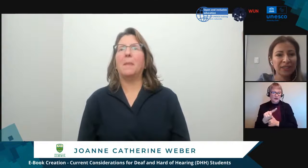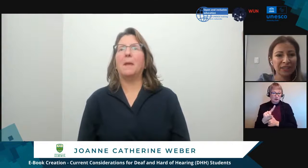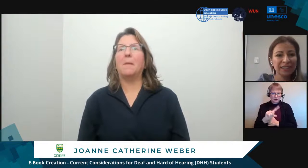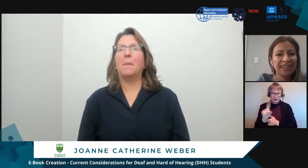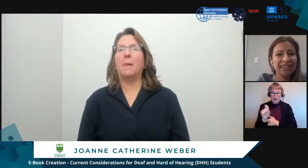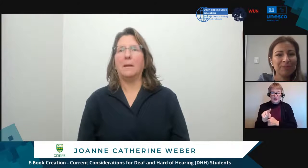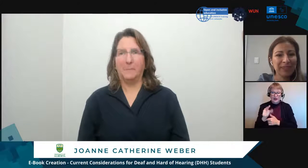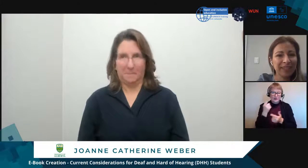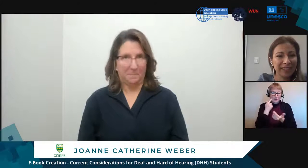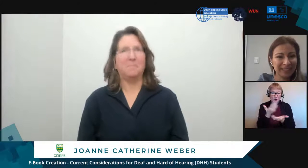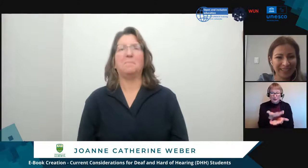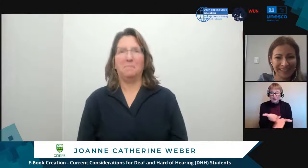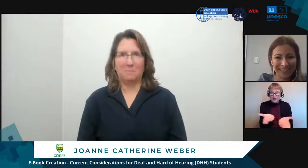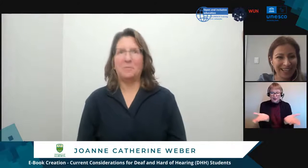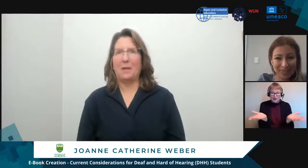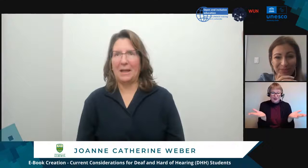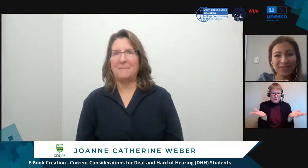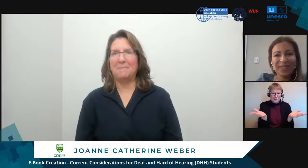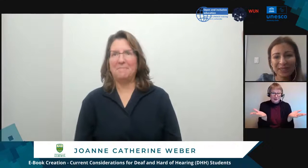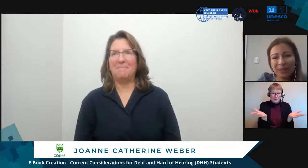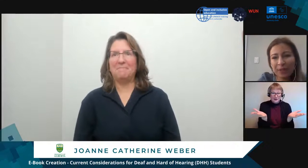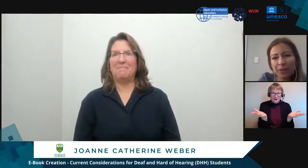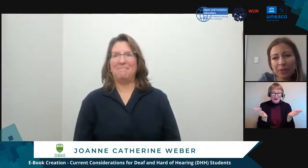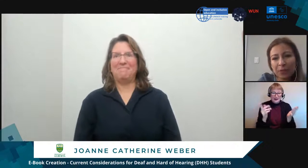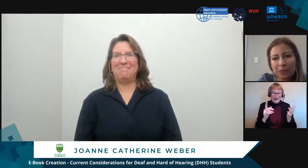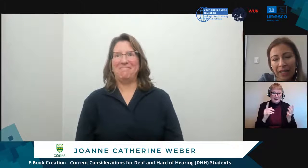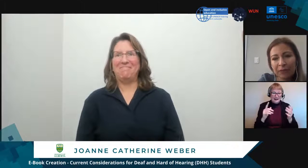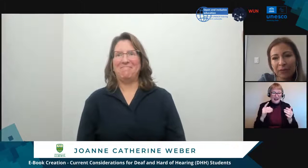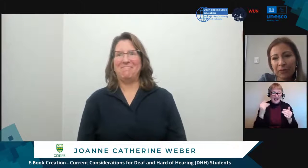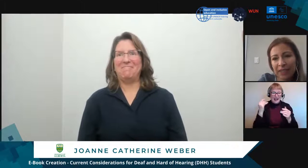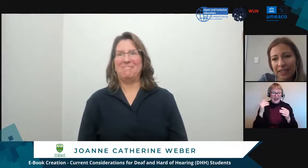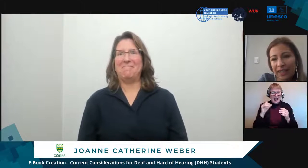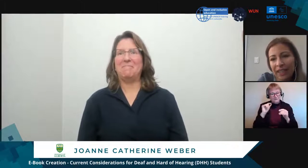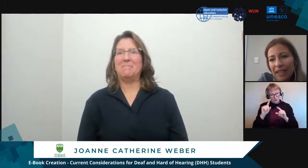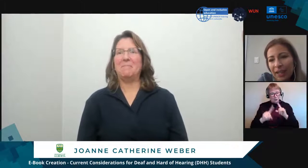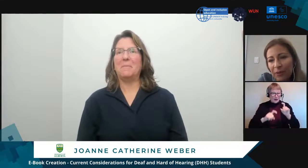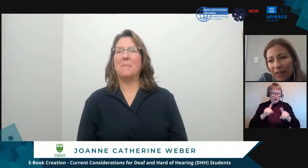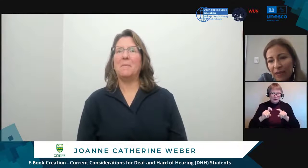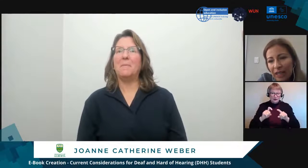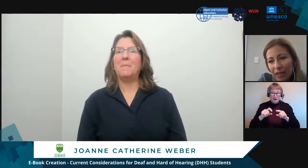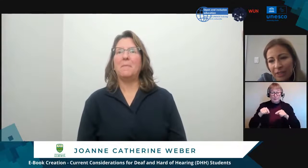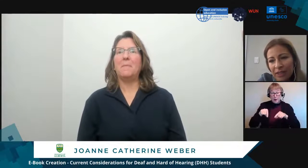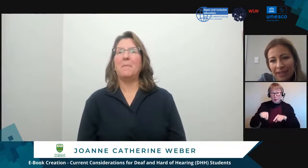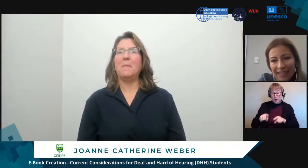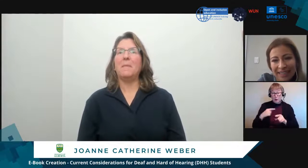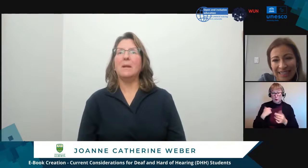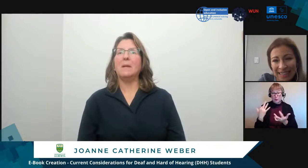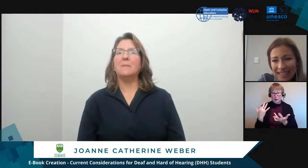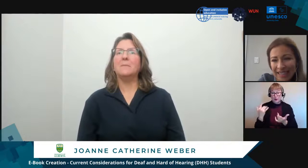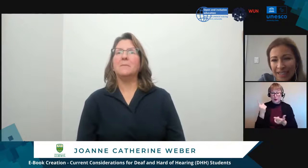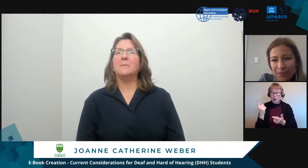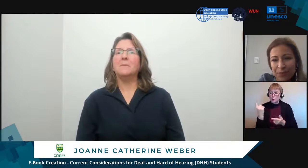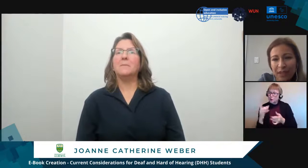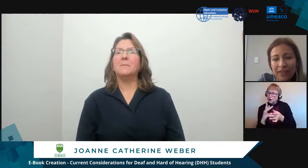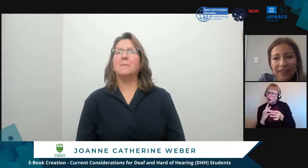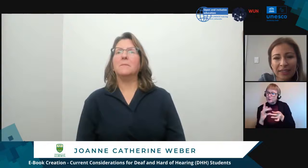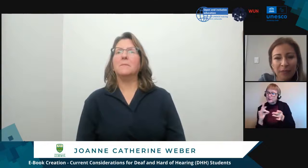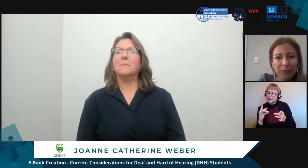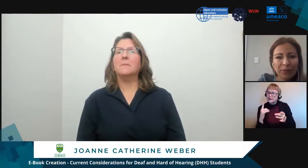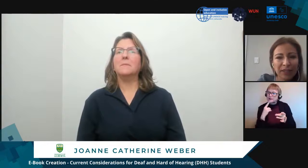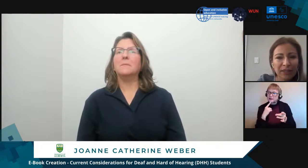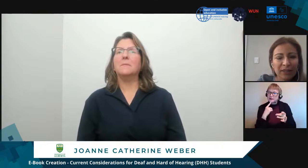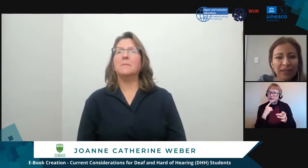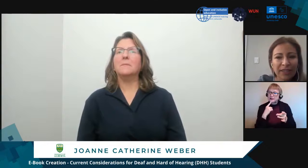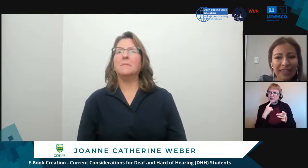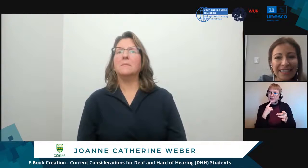the audience make a lot of questions, but while we're waiting, we have a comment that says,